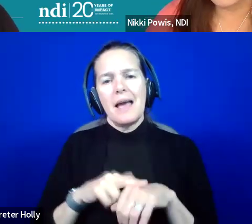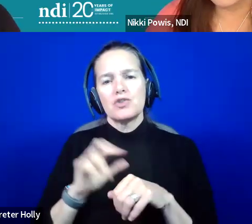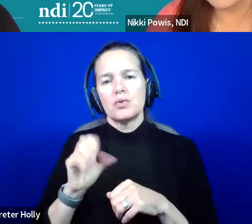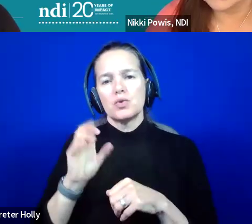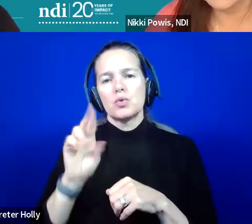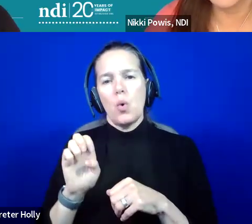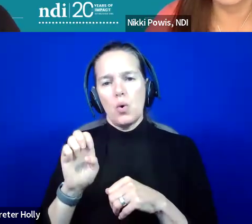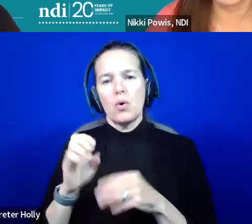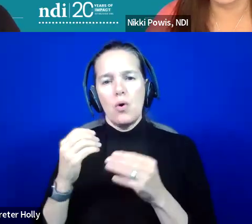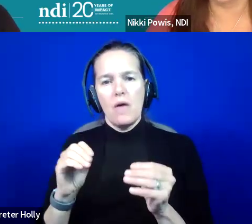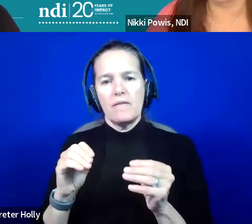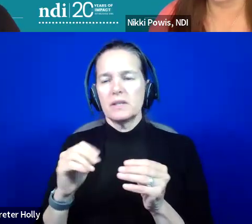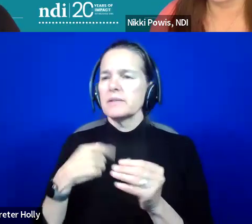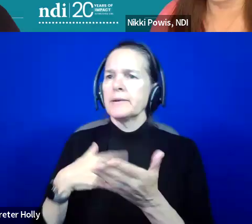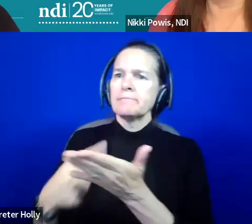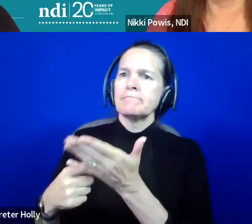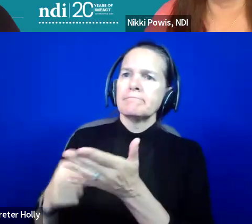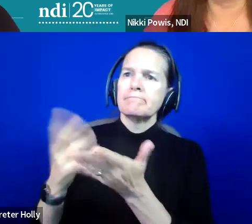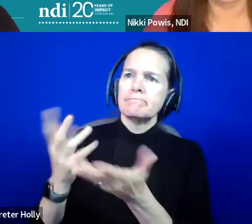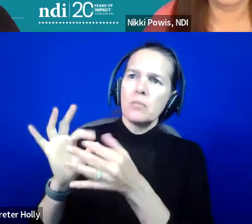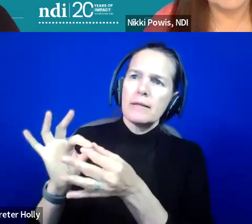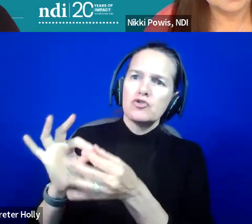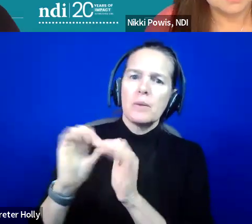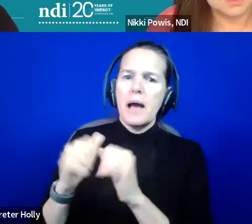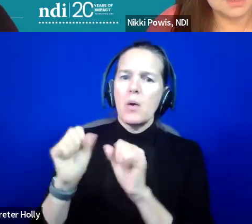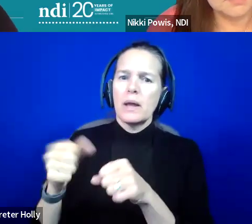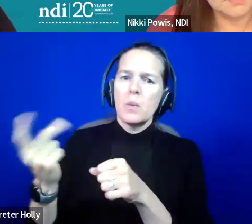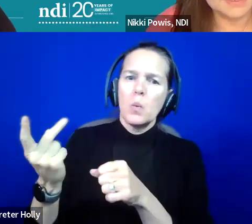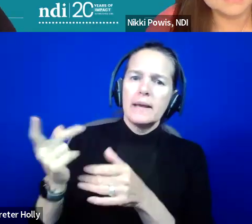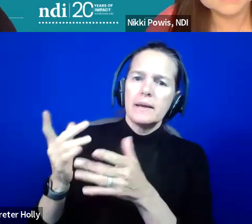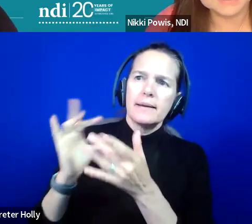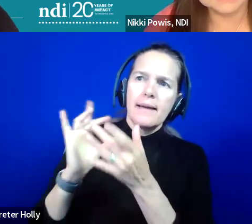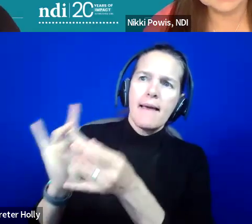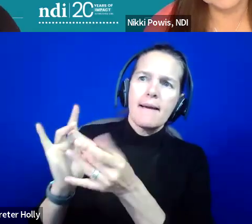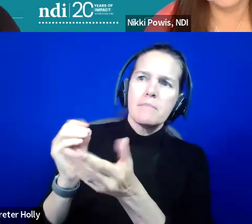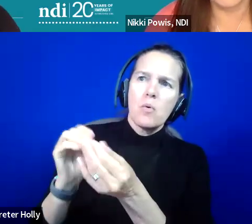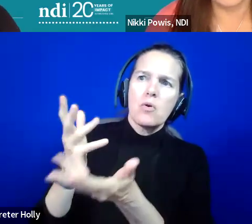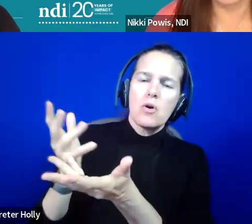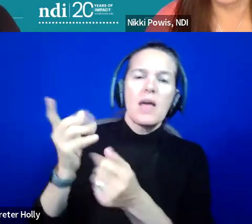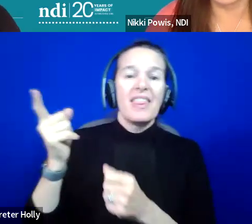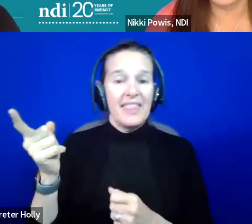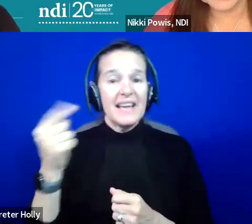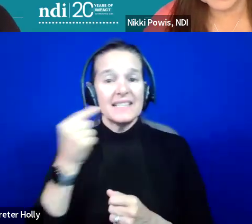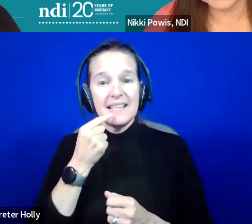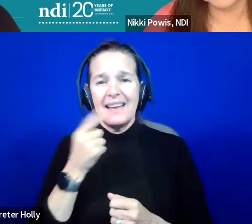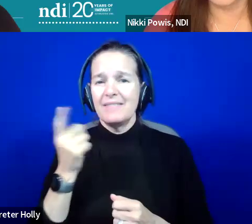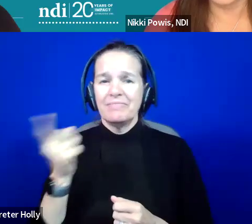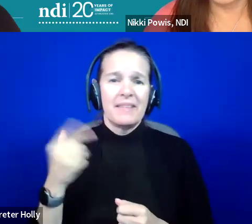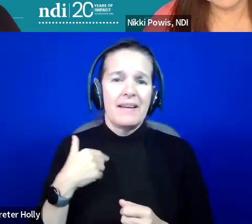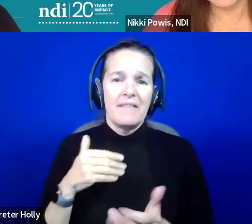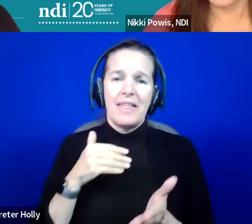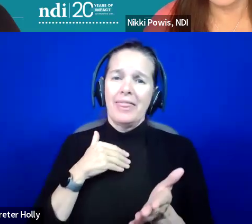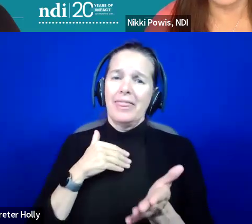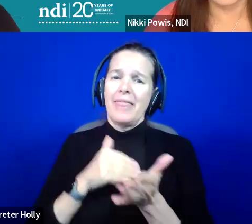about, Mhm. relationships and how we can connect more with them. They had said that, they have thousands